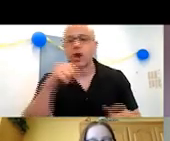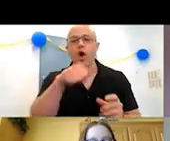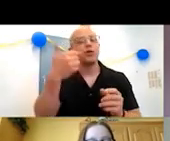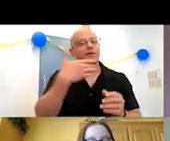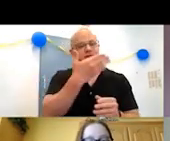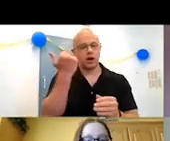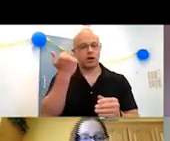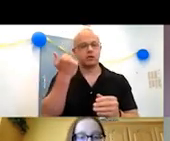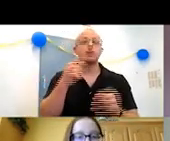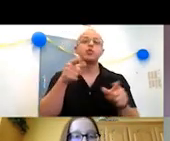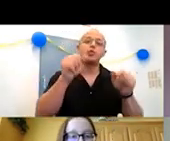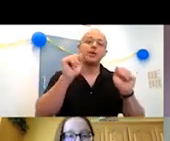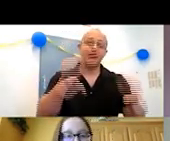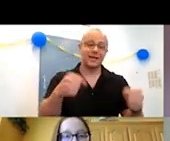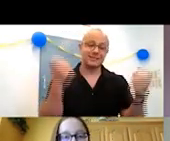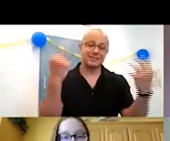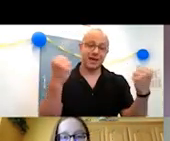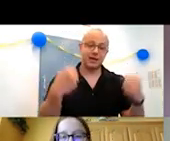Perfect.